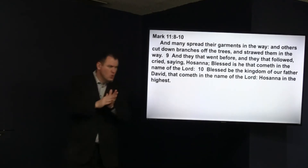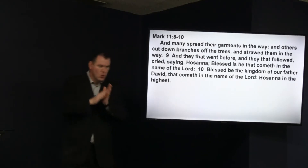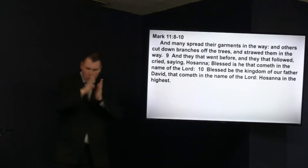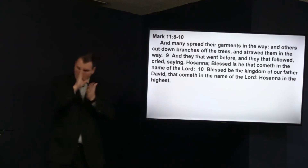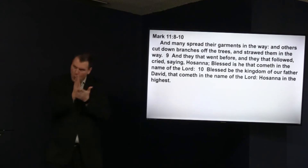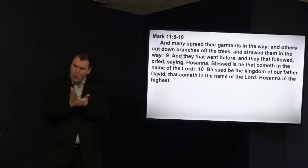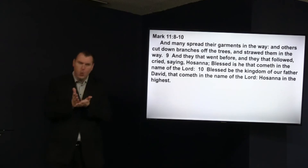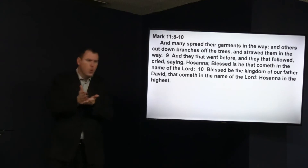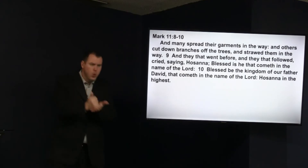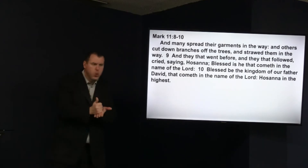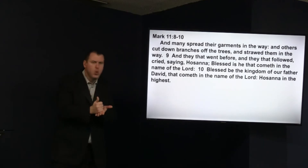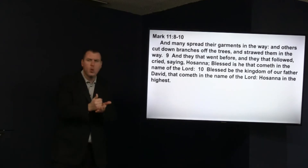These people